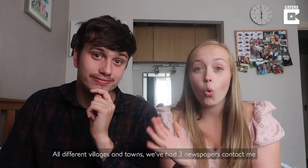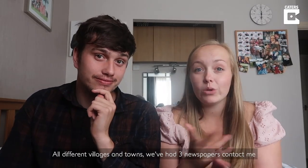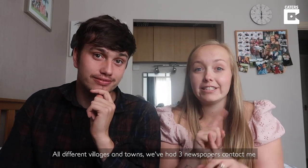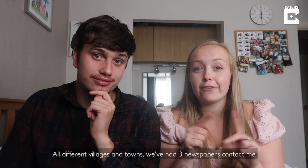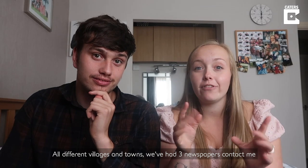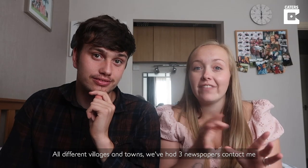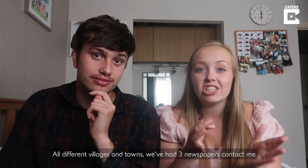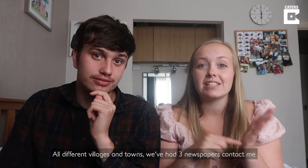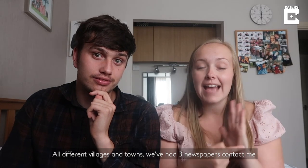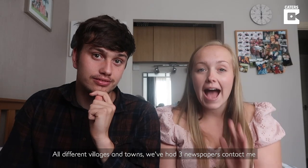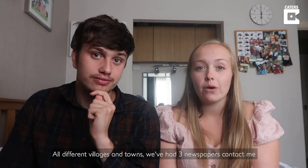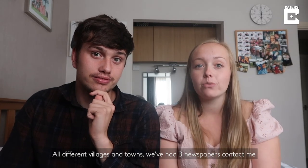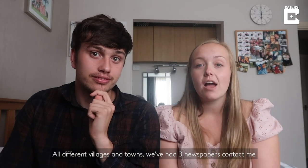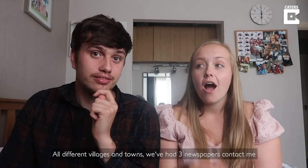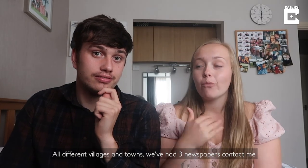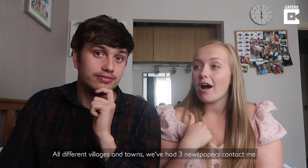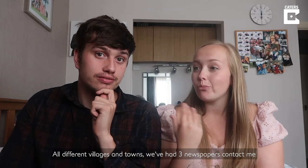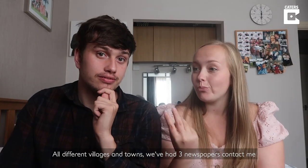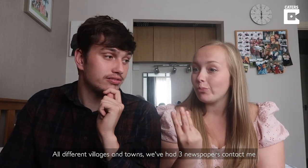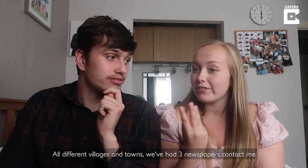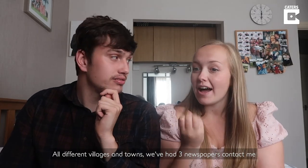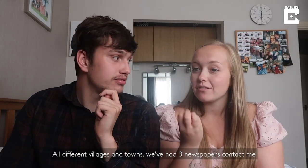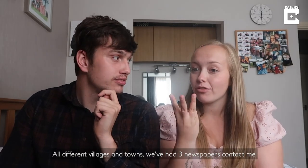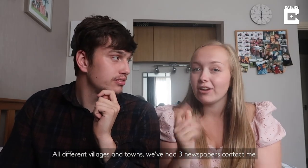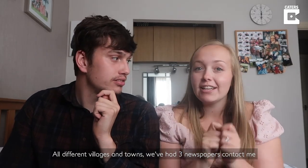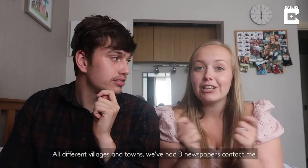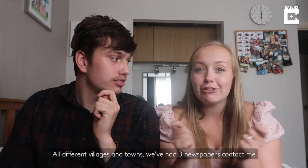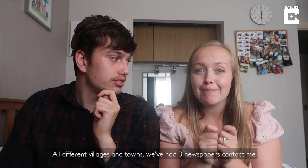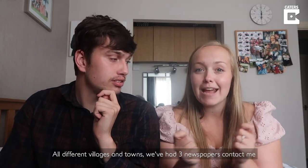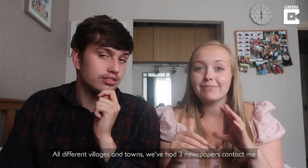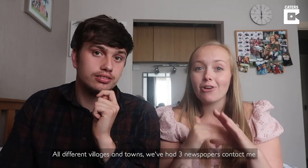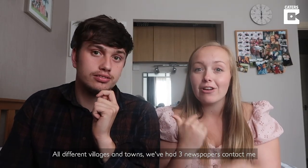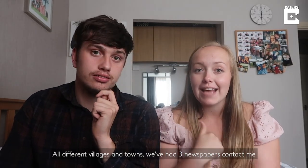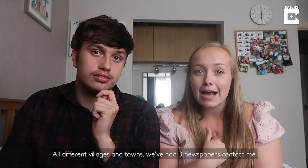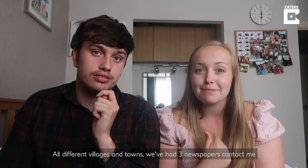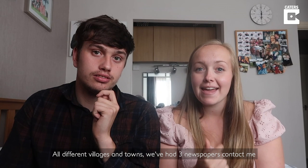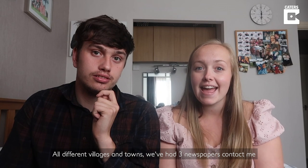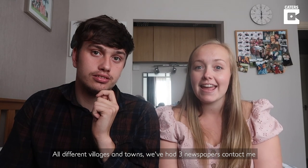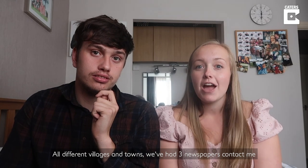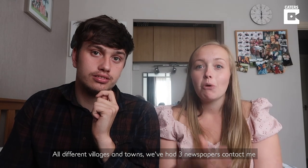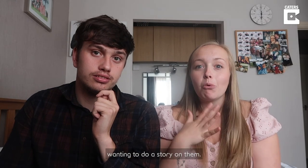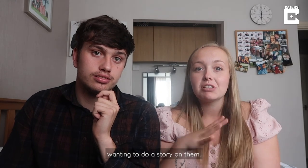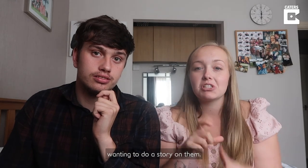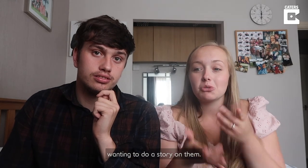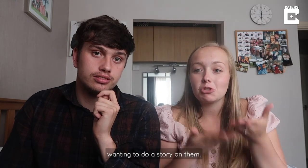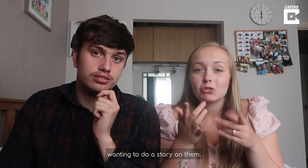All different villages and towns. We've had three newspapers contact me wanting to do a story